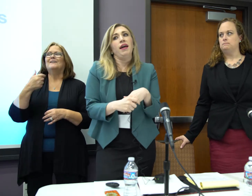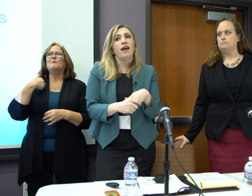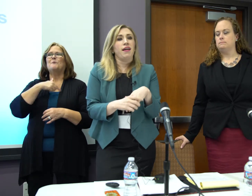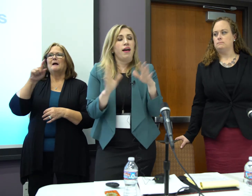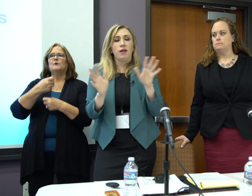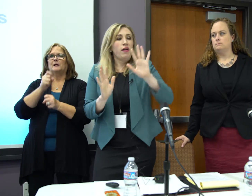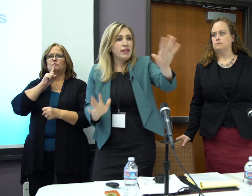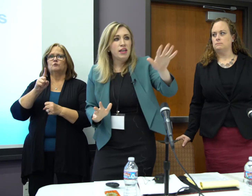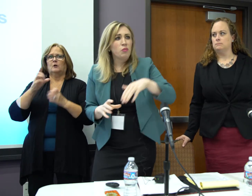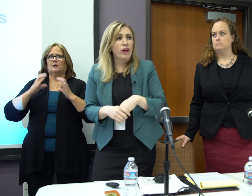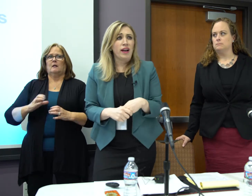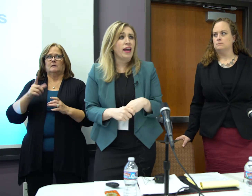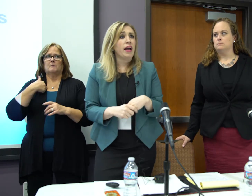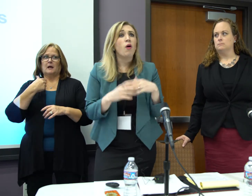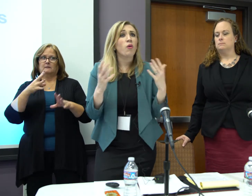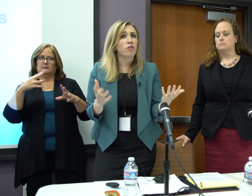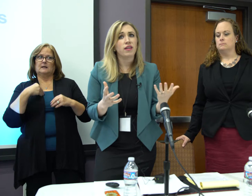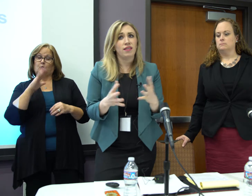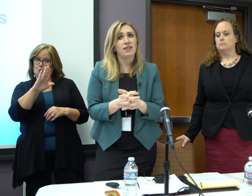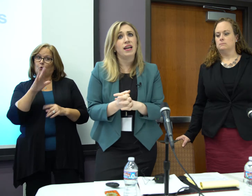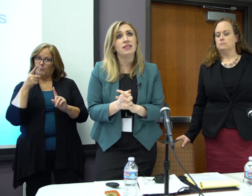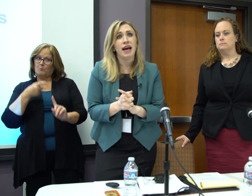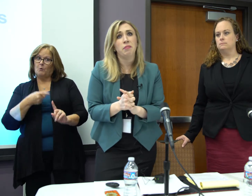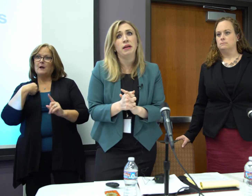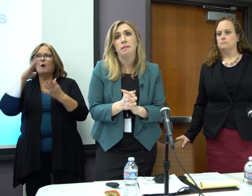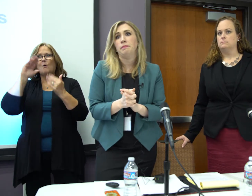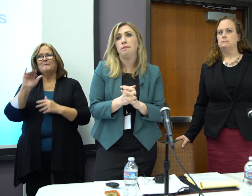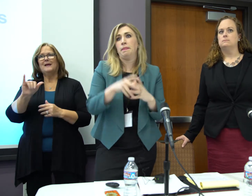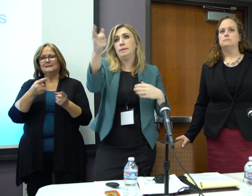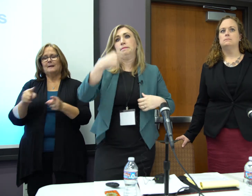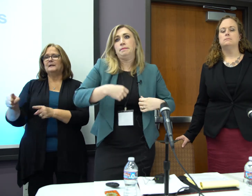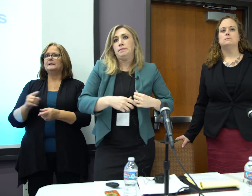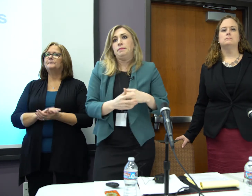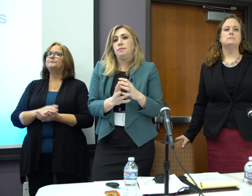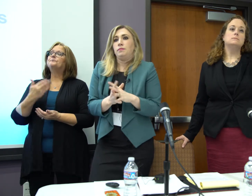But again, I take your point, and I'm hopeful that is happening.